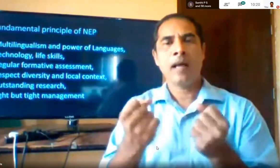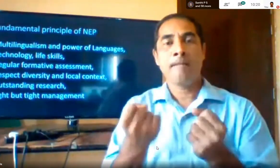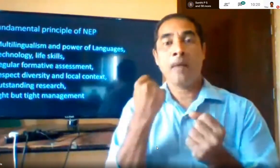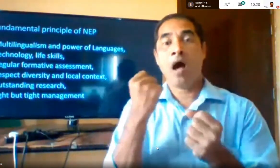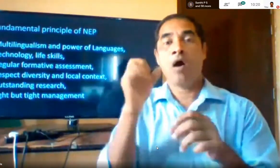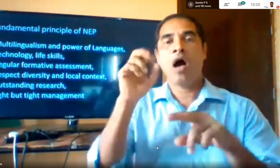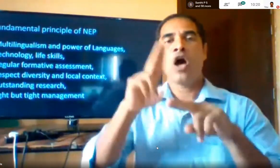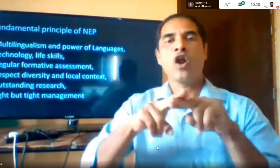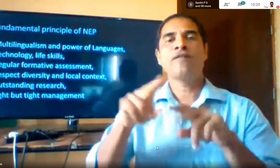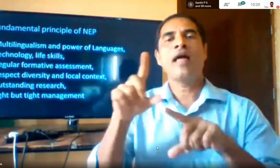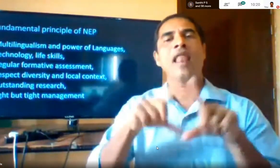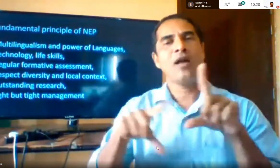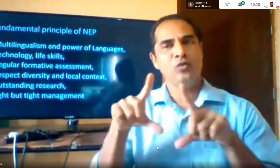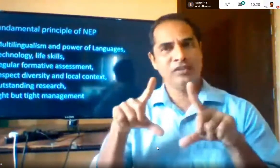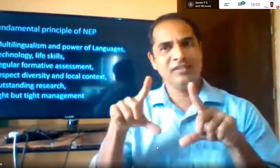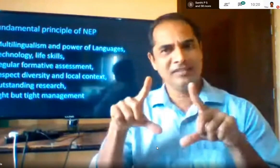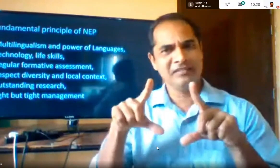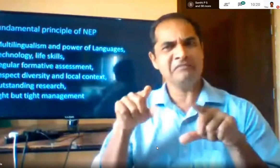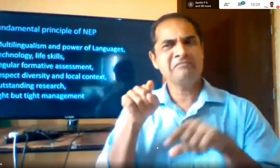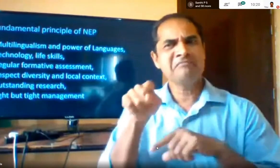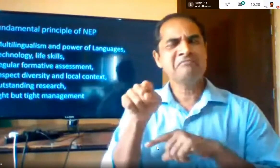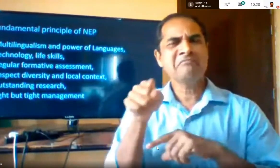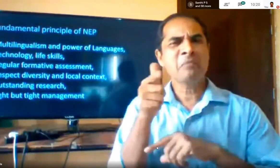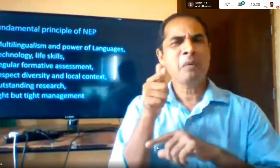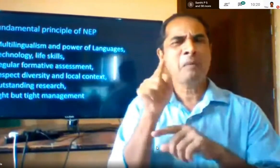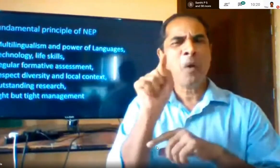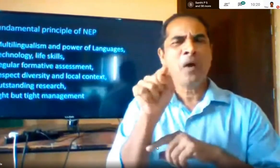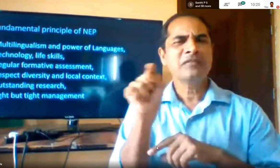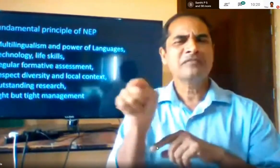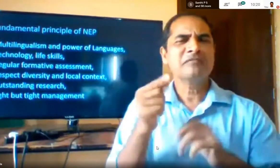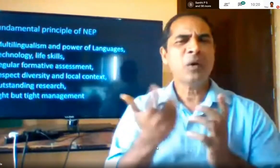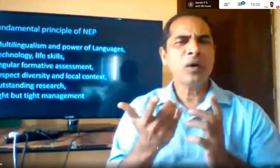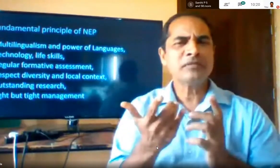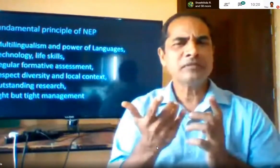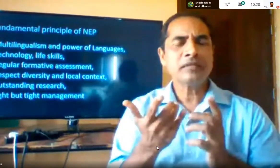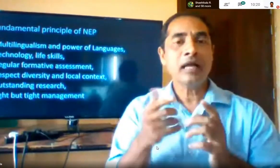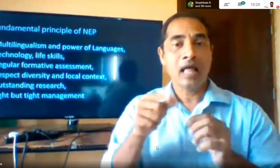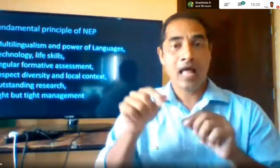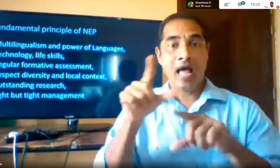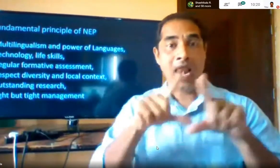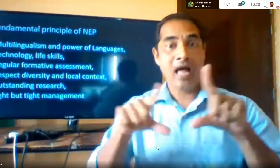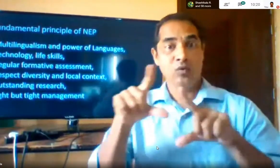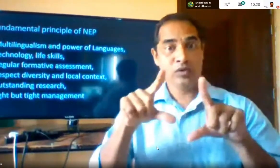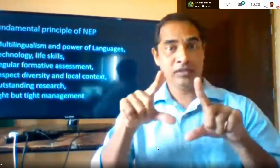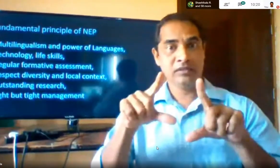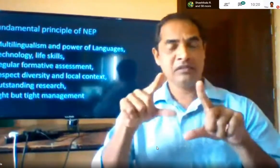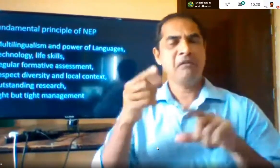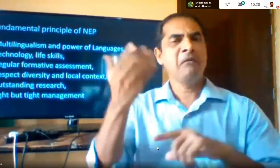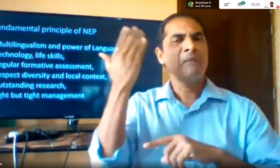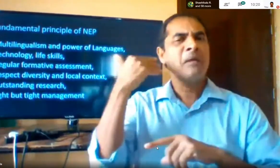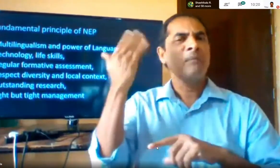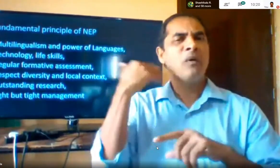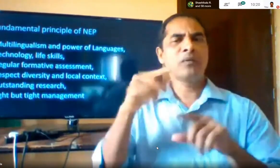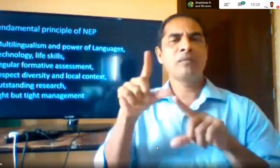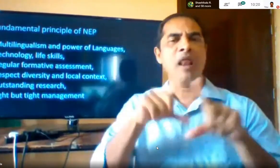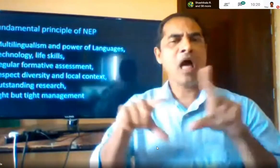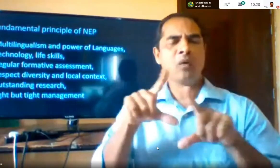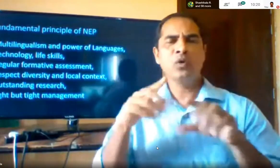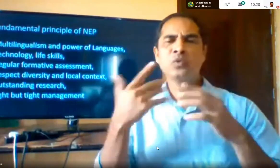So next, multilingualism and the power of languages. So what is this point?